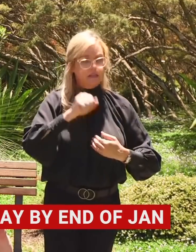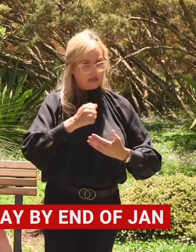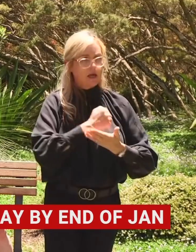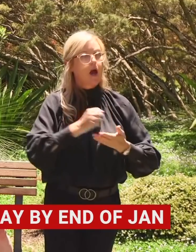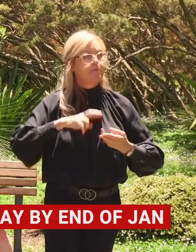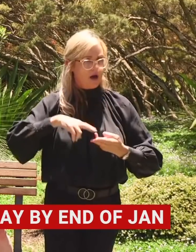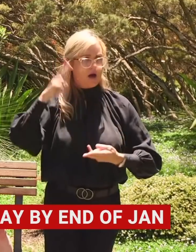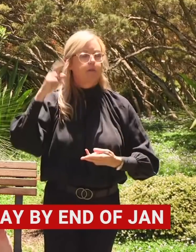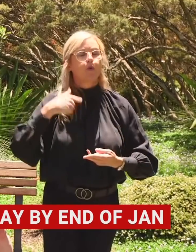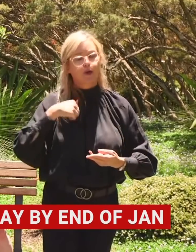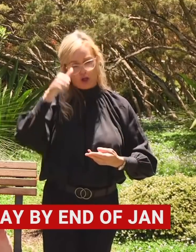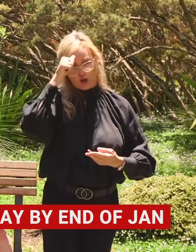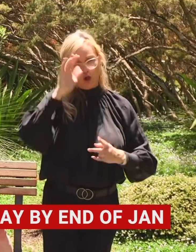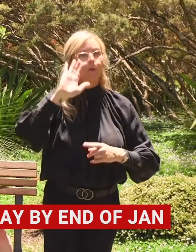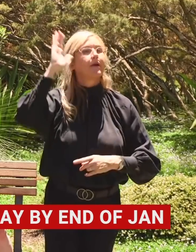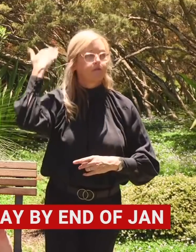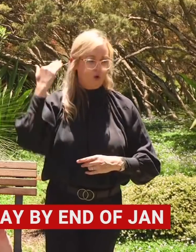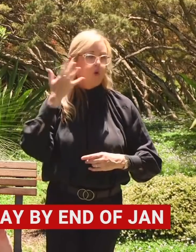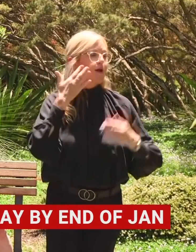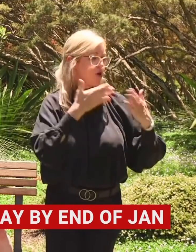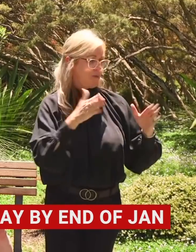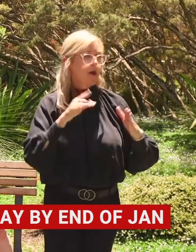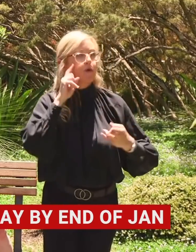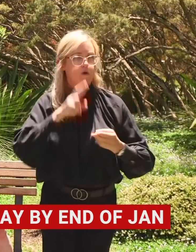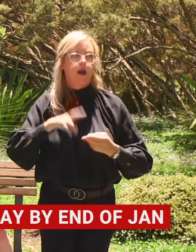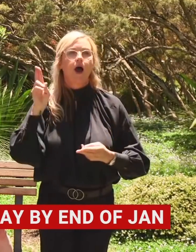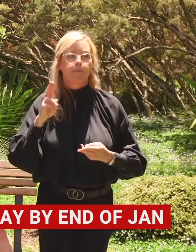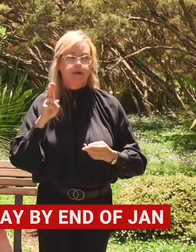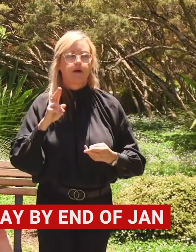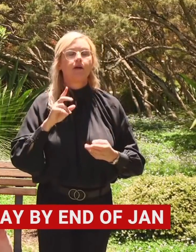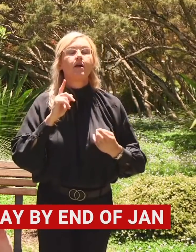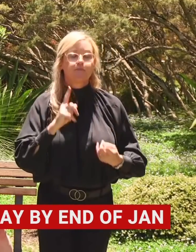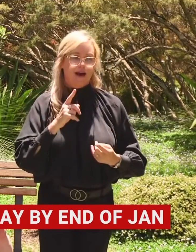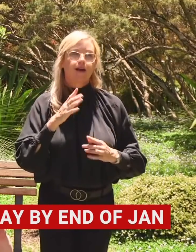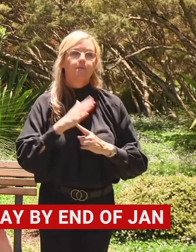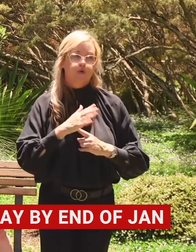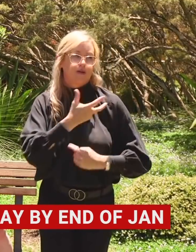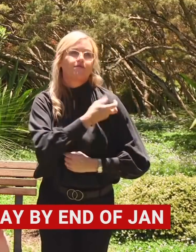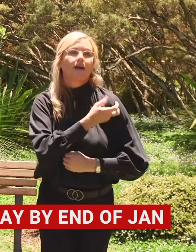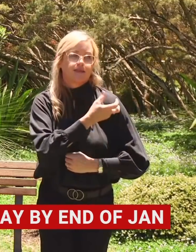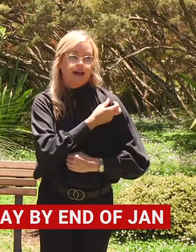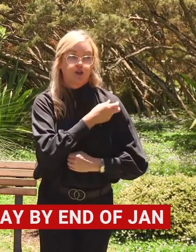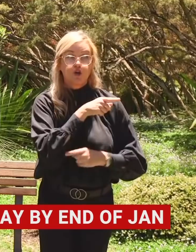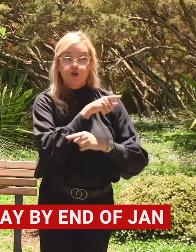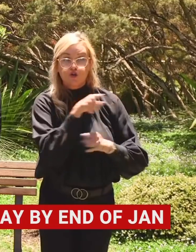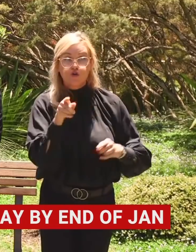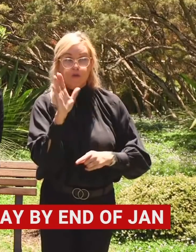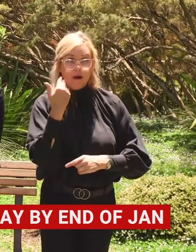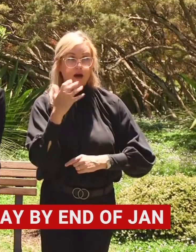would as we opened up our state. Ultimately, the key to that has been vaccination. And for those people who are vaccinated, we want to